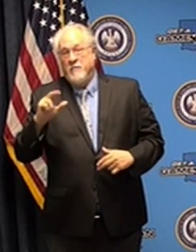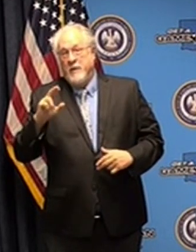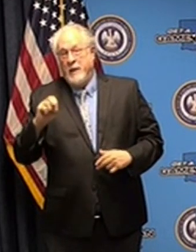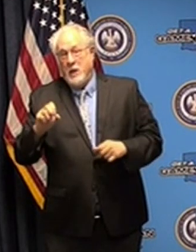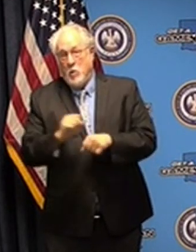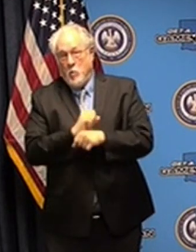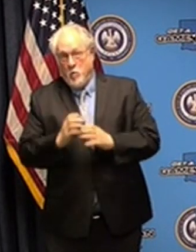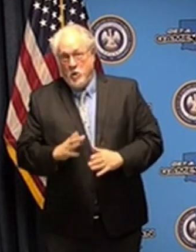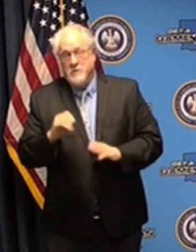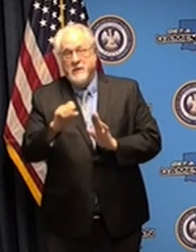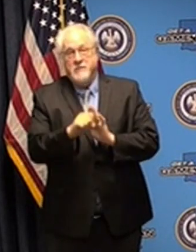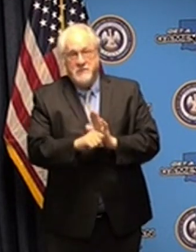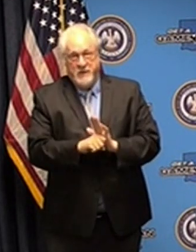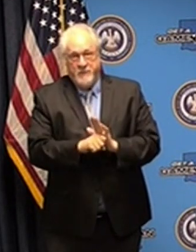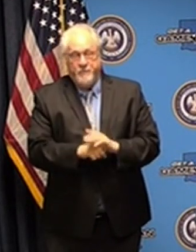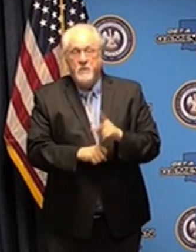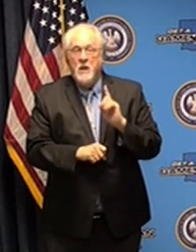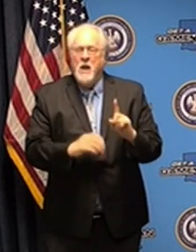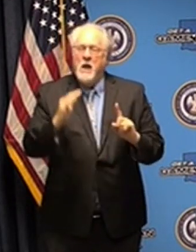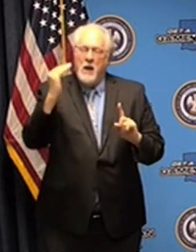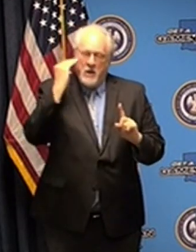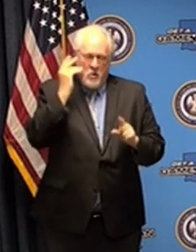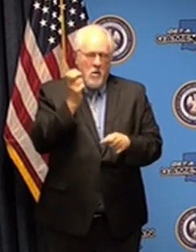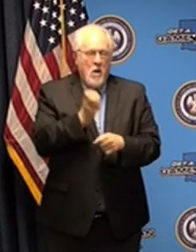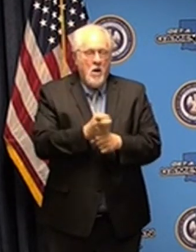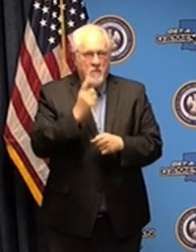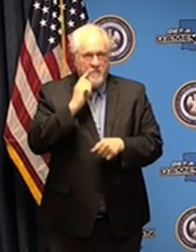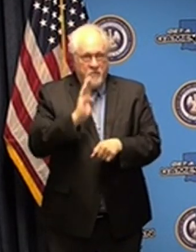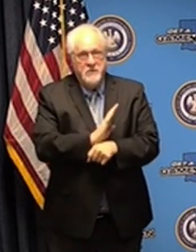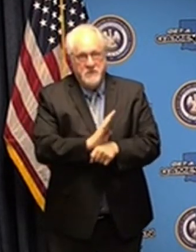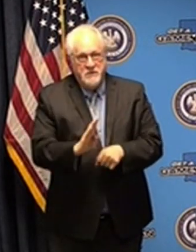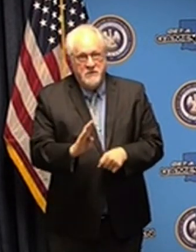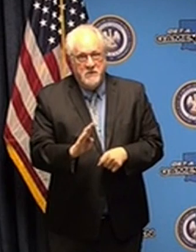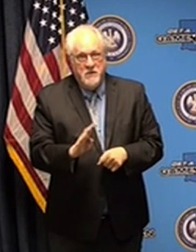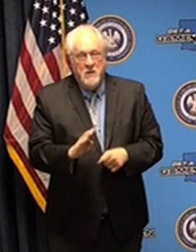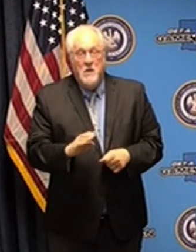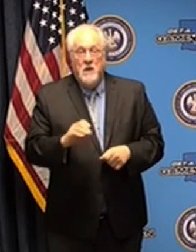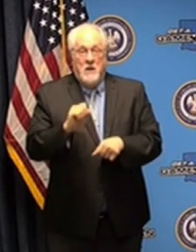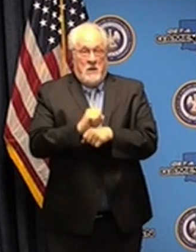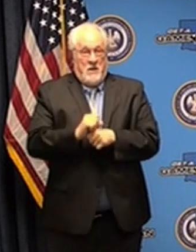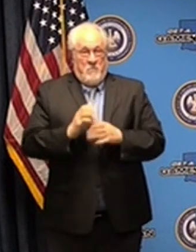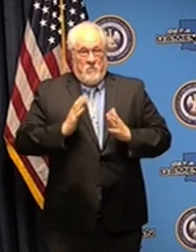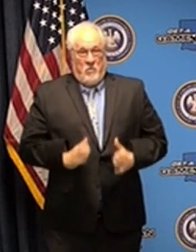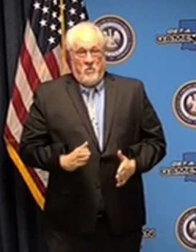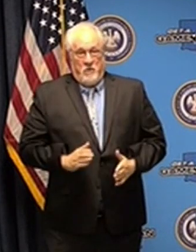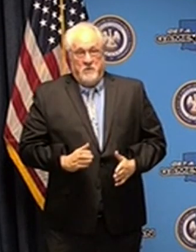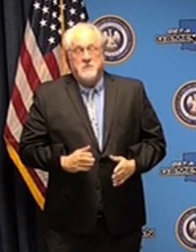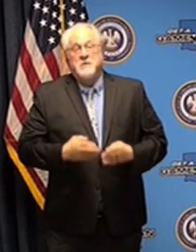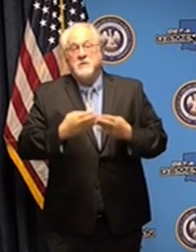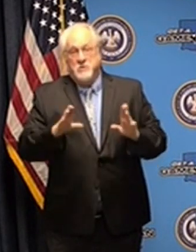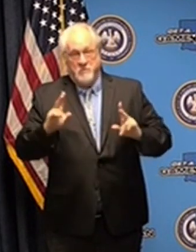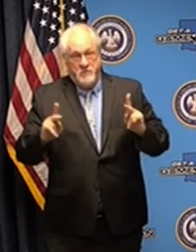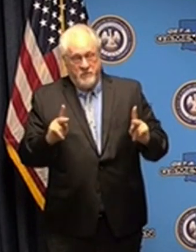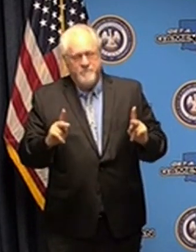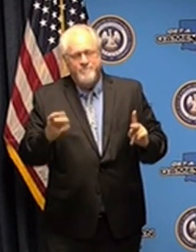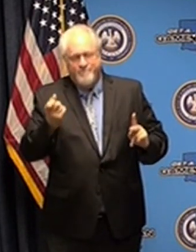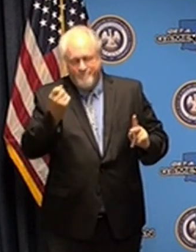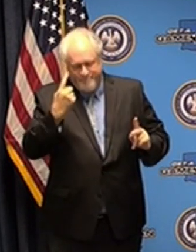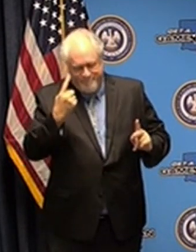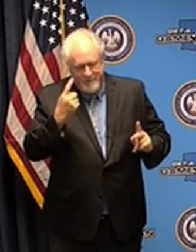whole. I do know that this is a difficult time for businesses, their employees, the general public.